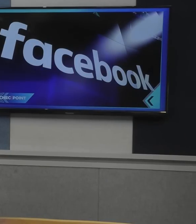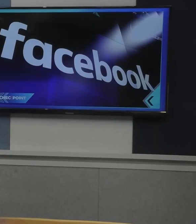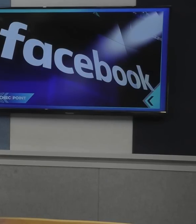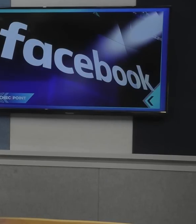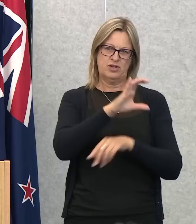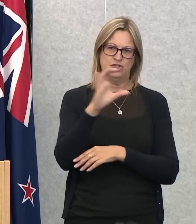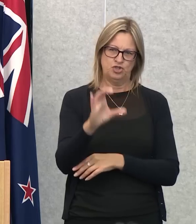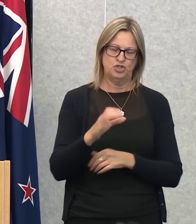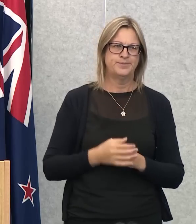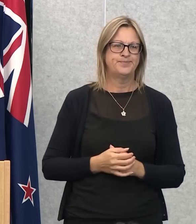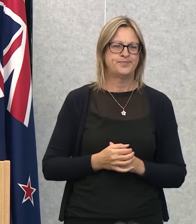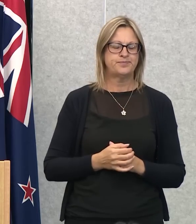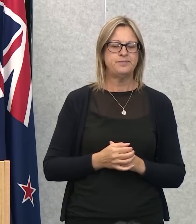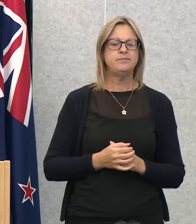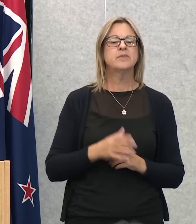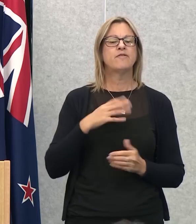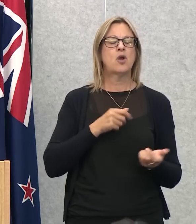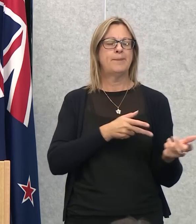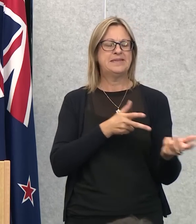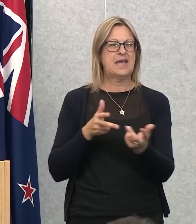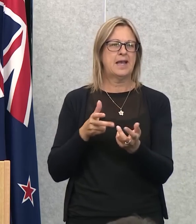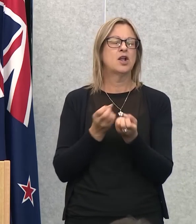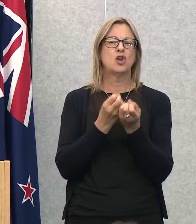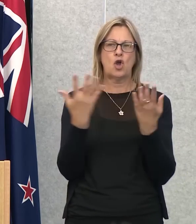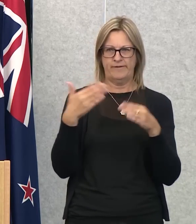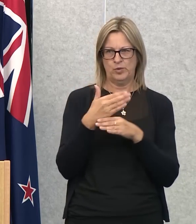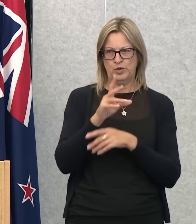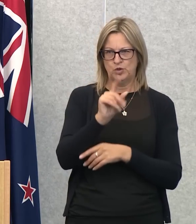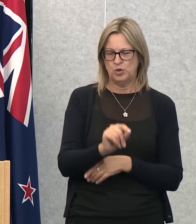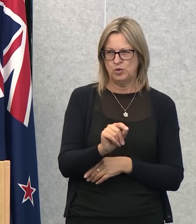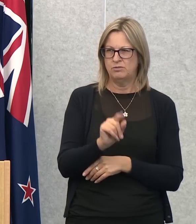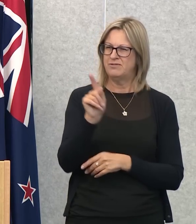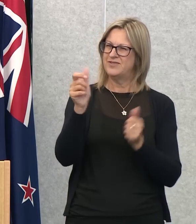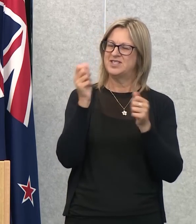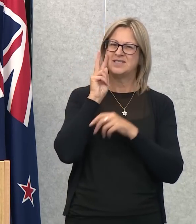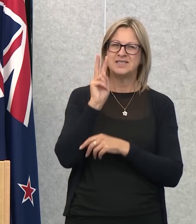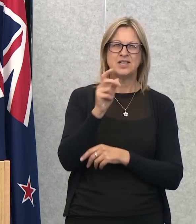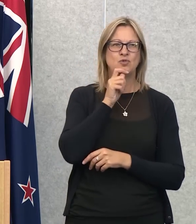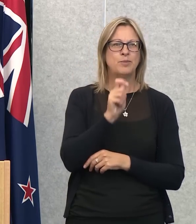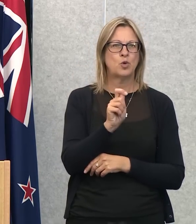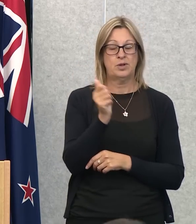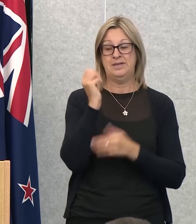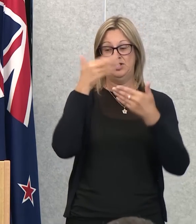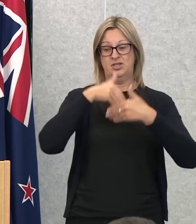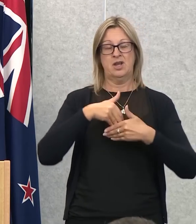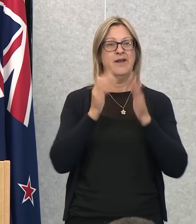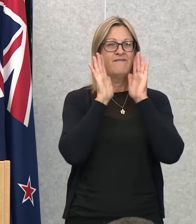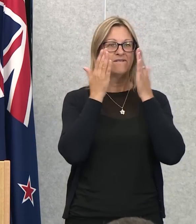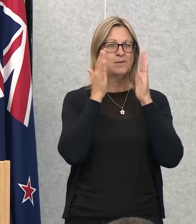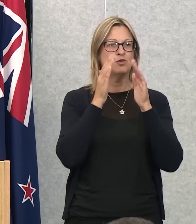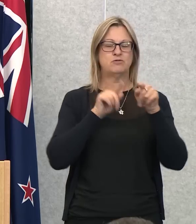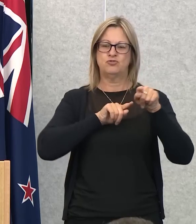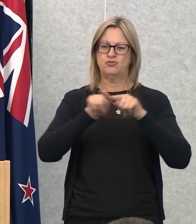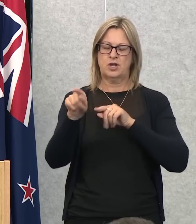and violence. In the wake of the terrorist attack here, there is much work to do. You will have seen the reports overnight that Facebook has taken steps